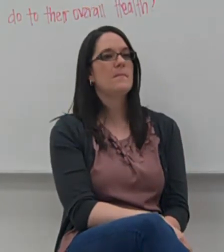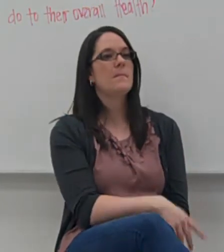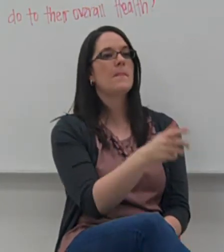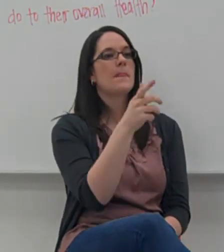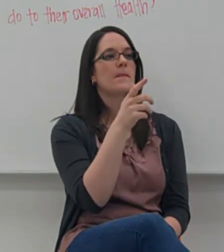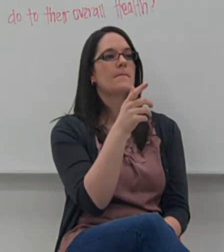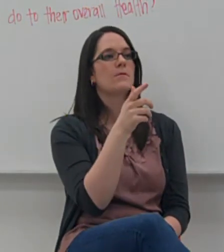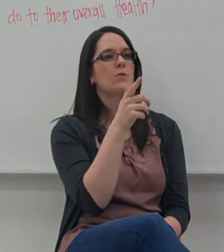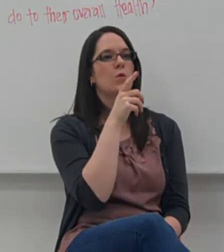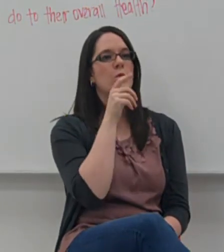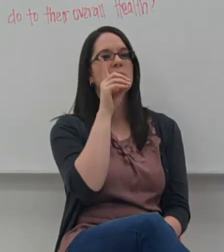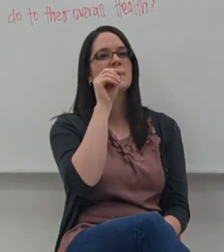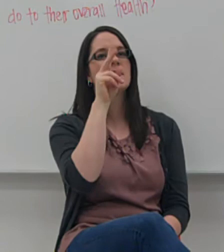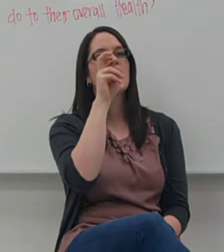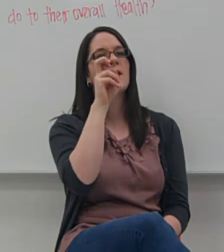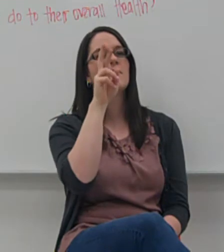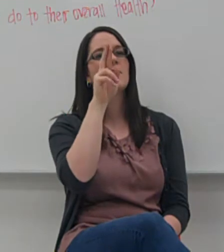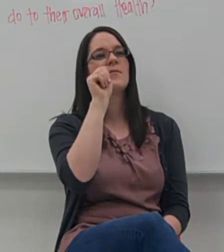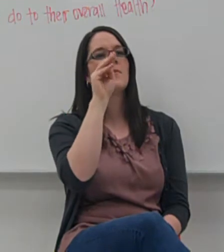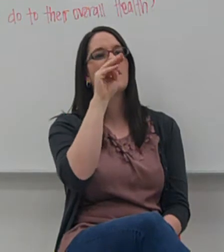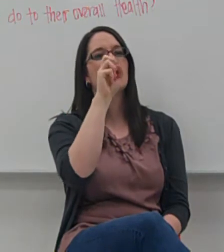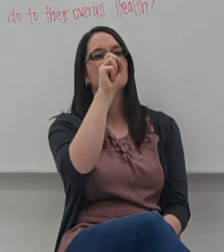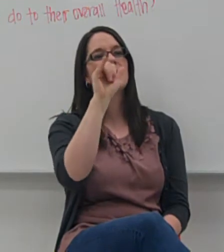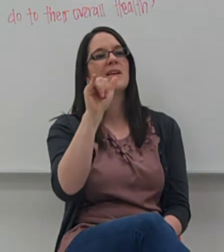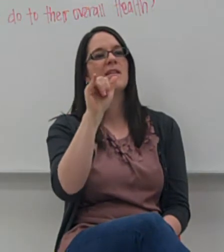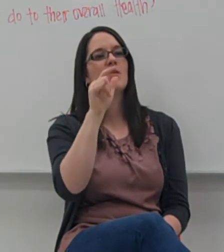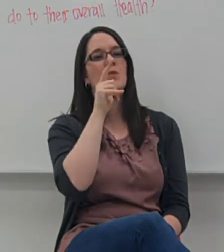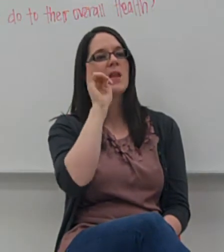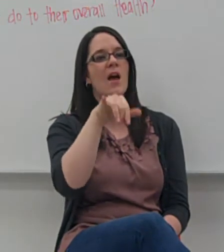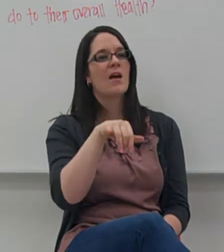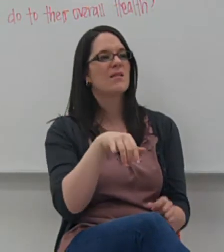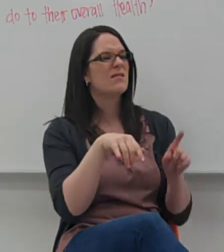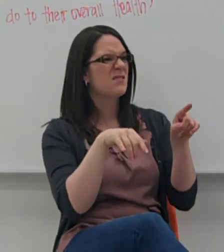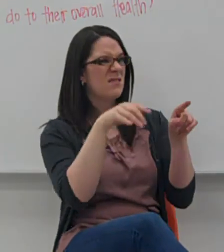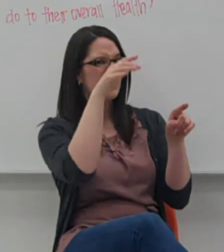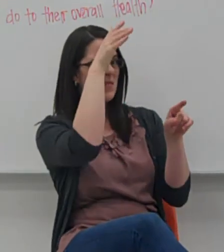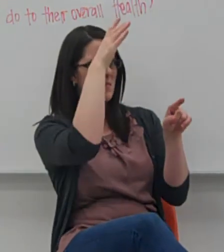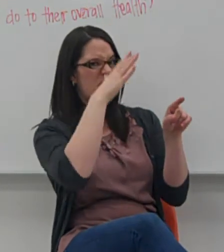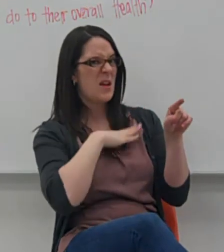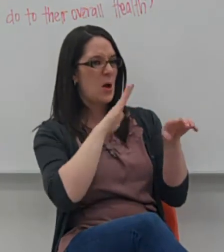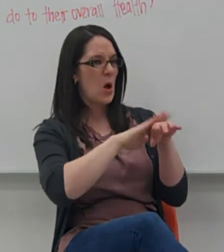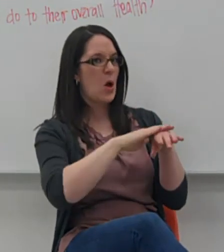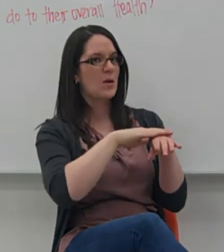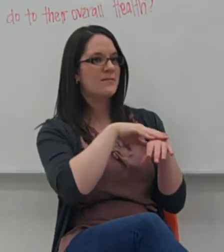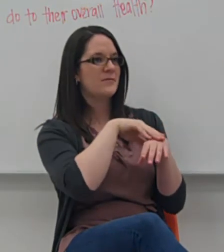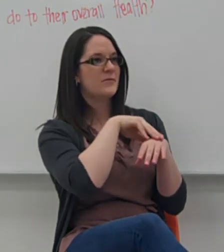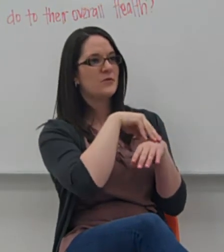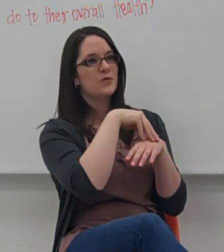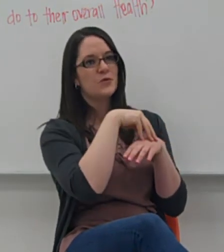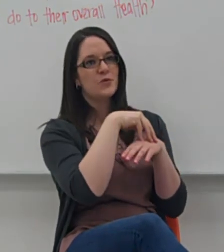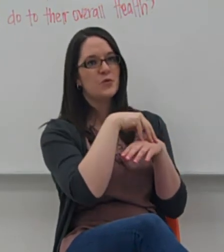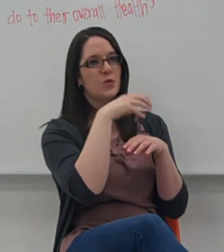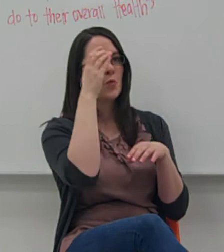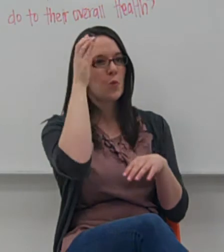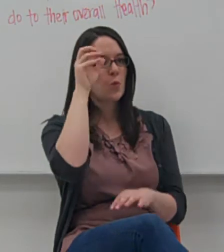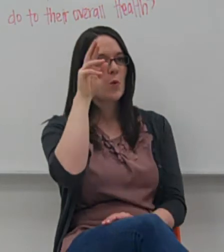Who's Dave Ramsey? Oh, he's a guy on the radio. A money help guy. He's like a